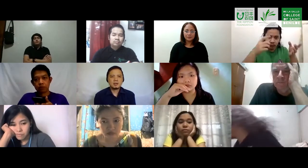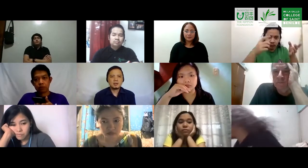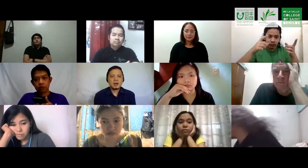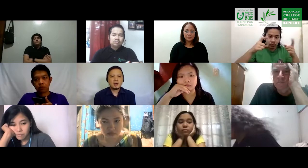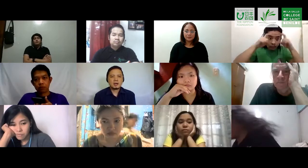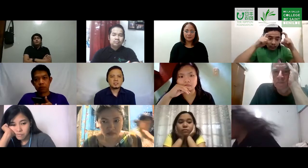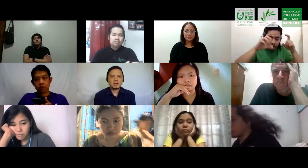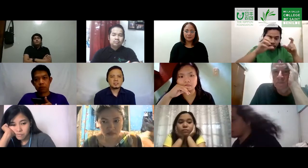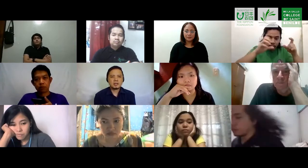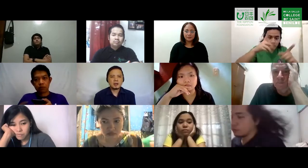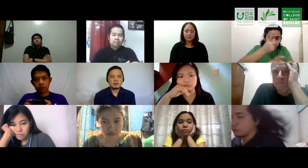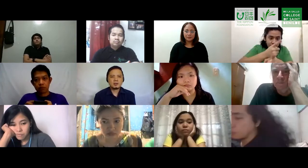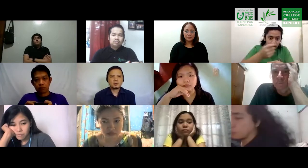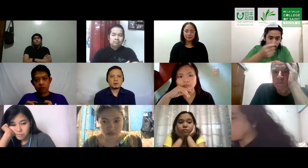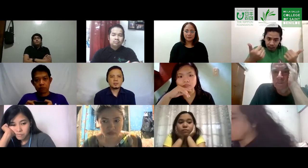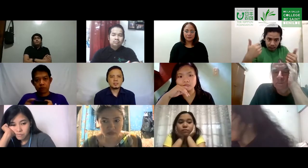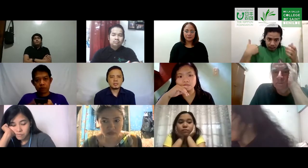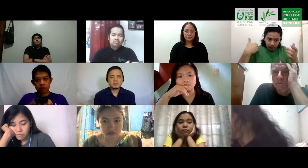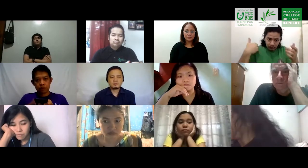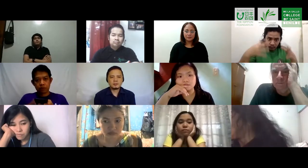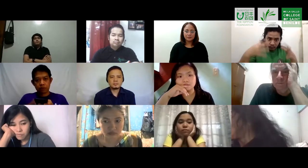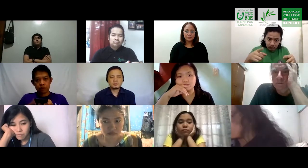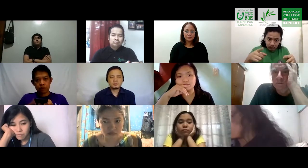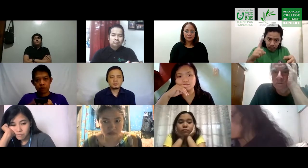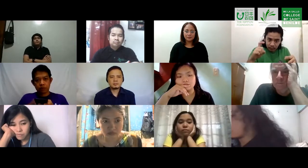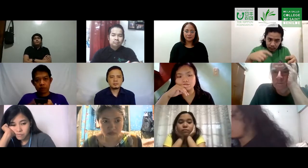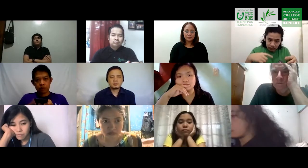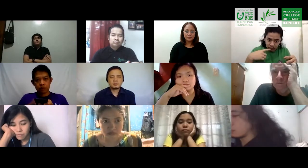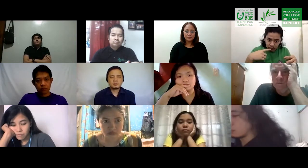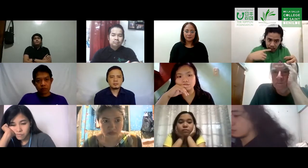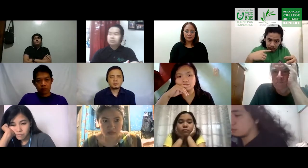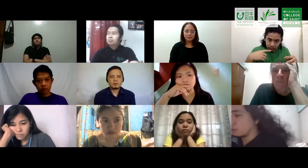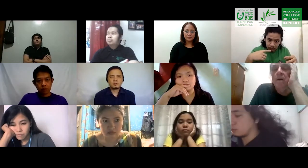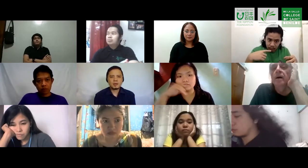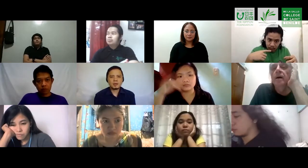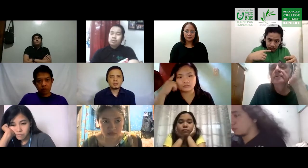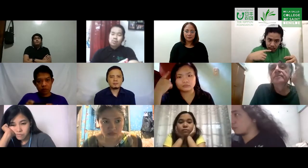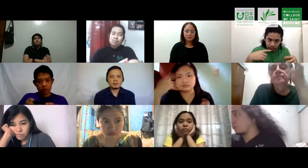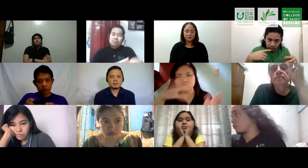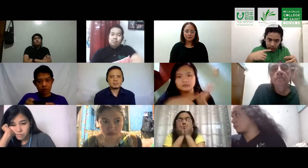Shaq saying, I thought we were going to discuss it first before we make any final decisions.